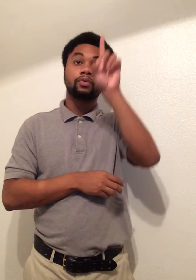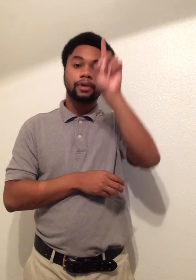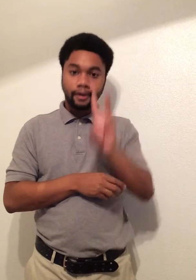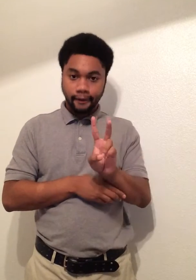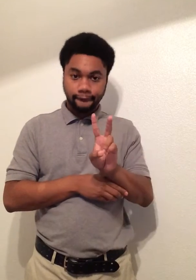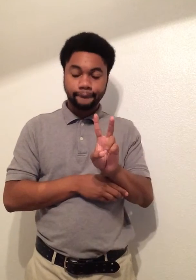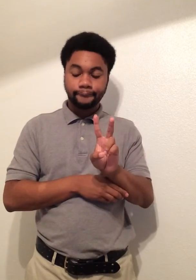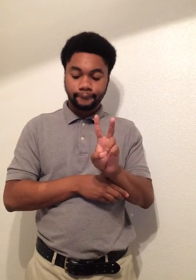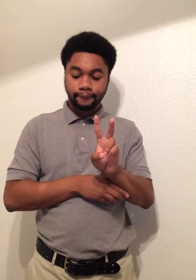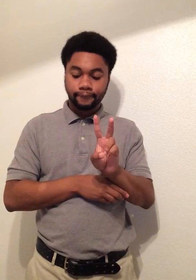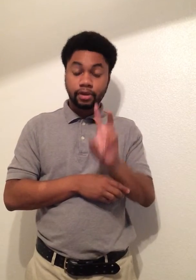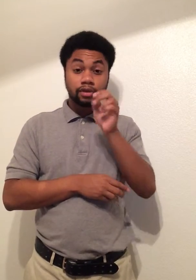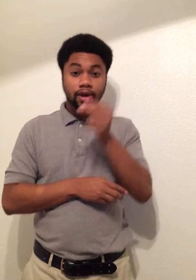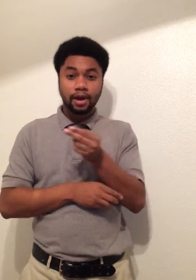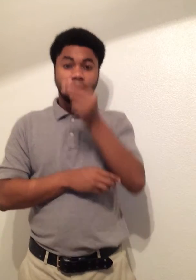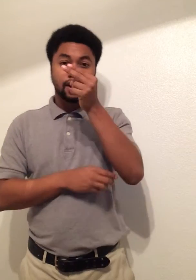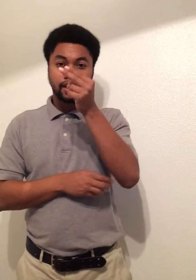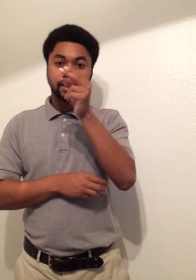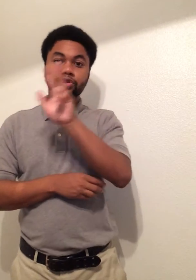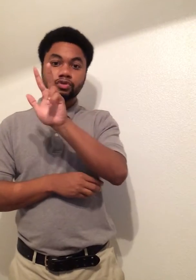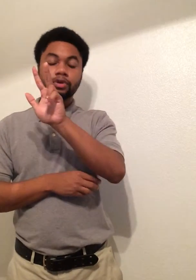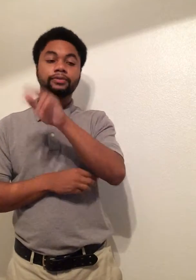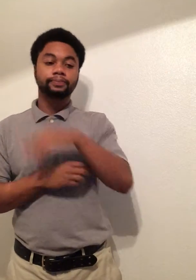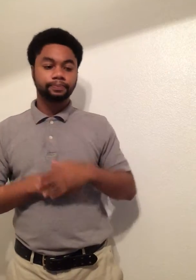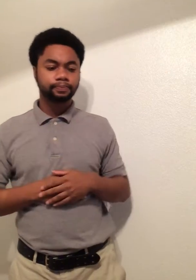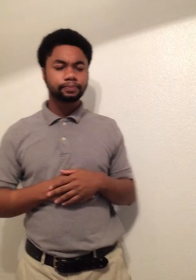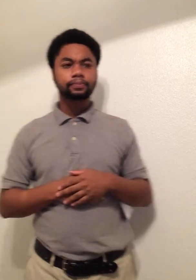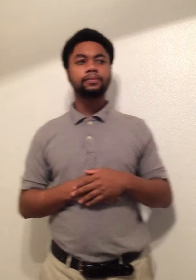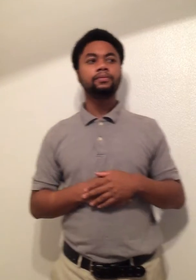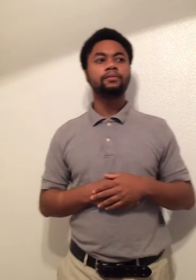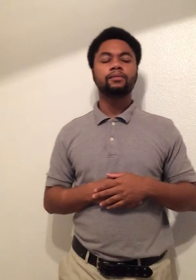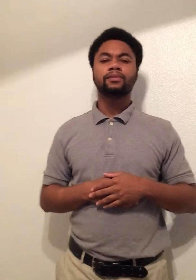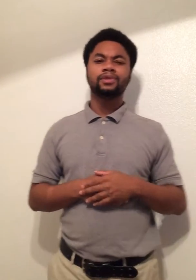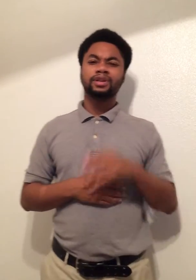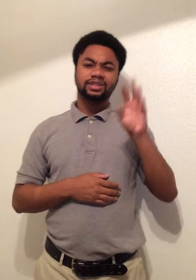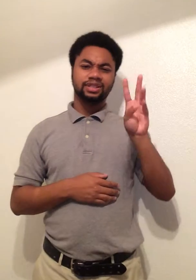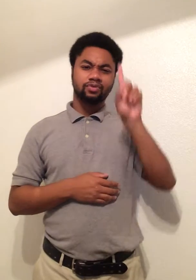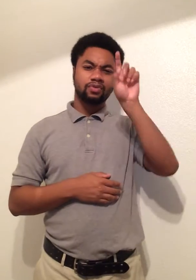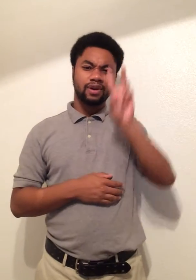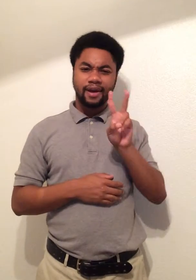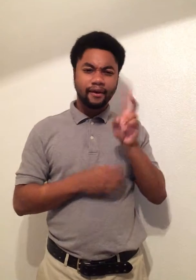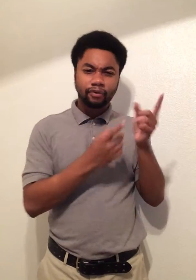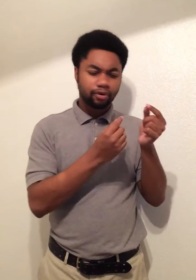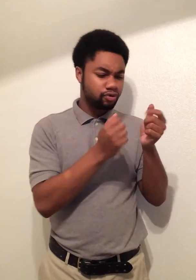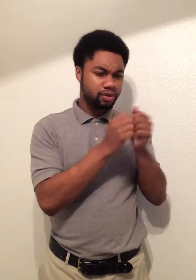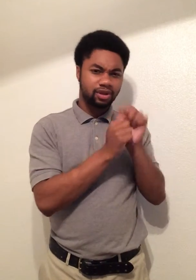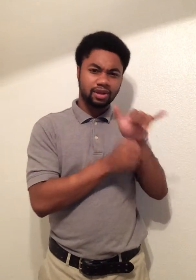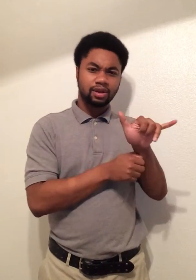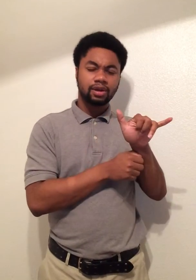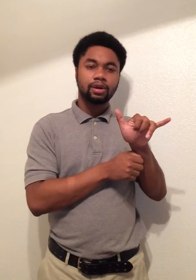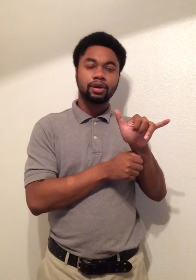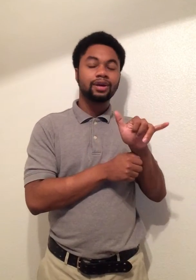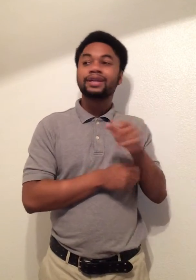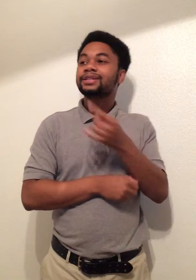And our height? 3 inches. What has to happen to 6.5? 6 times 2 is 4. But just tell me. You don't need to tell me 6 times